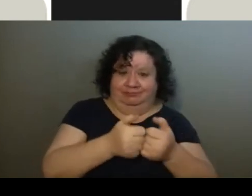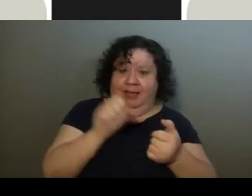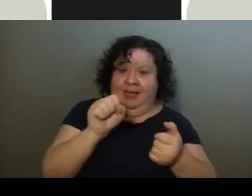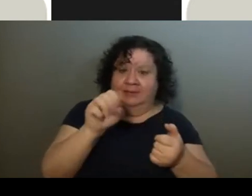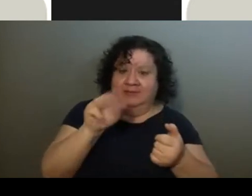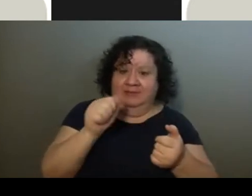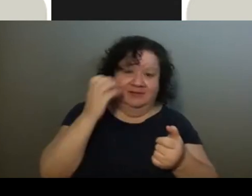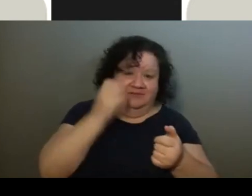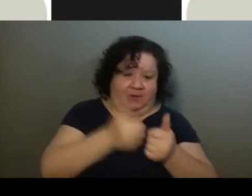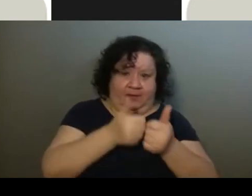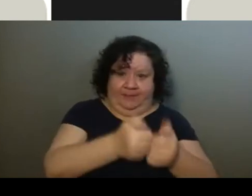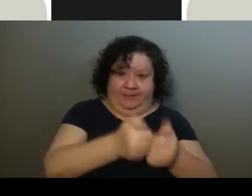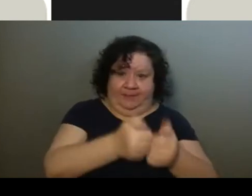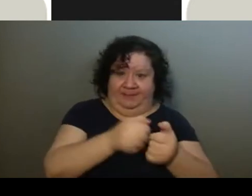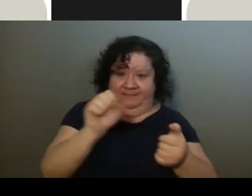something emergency.